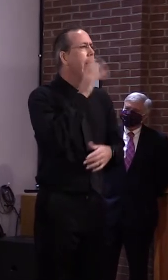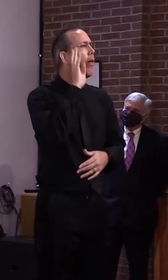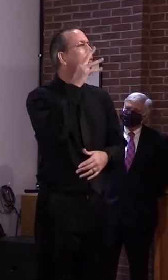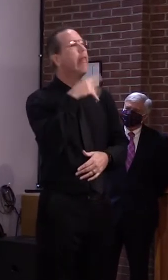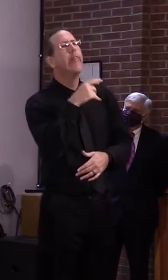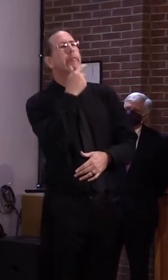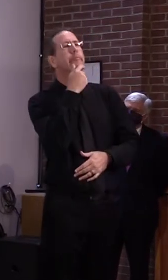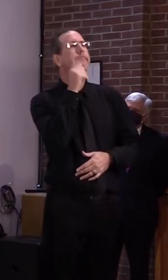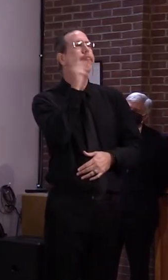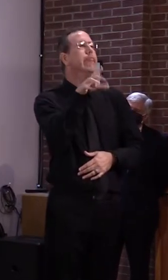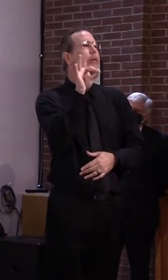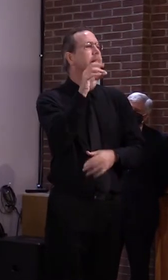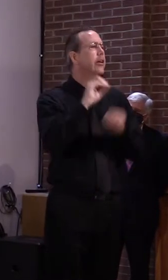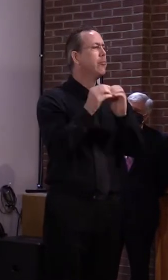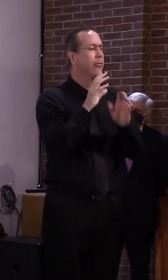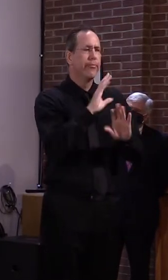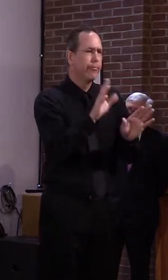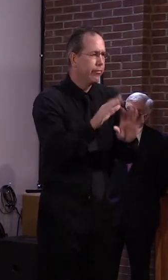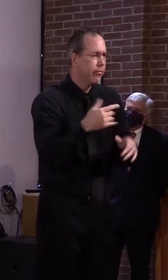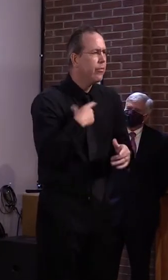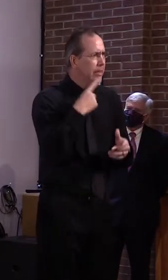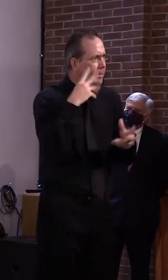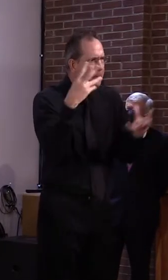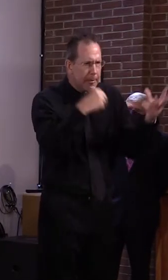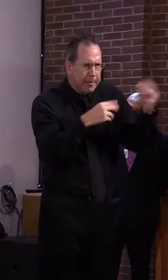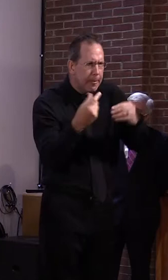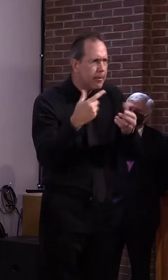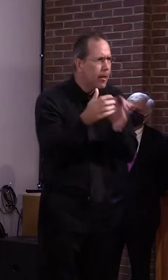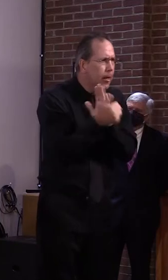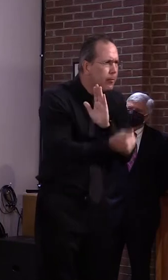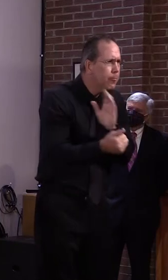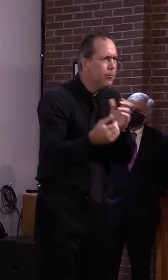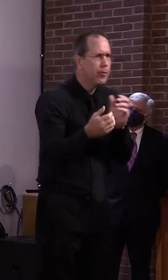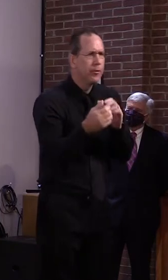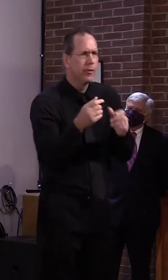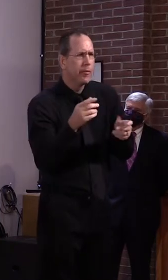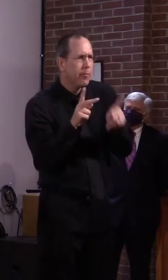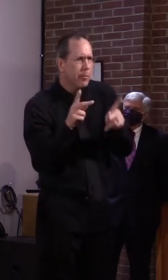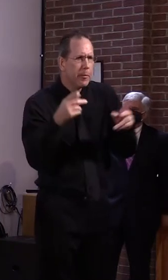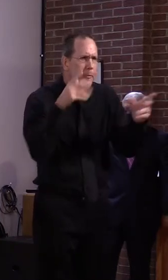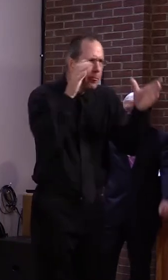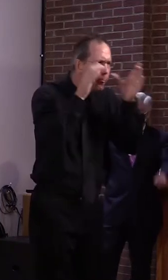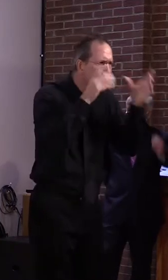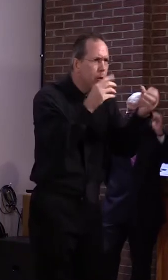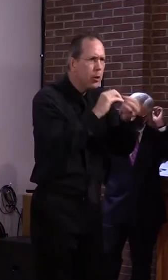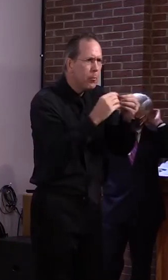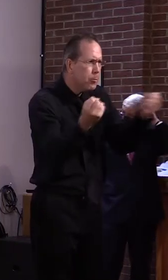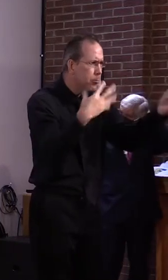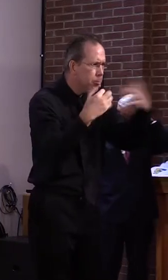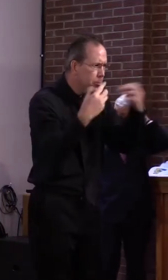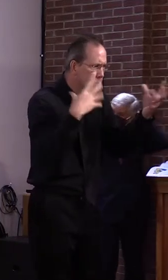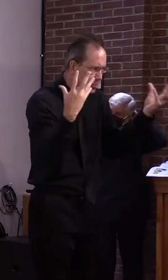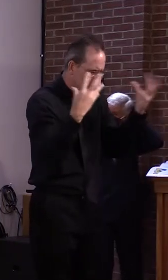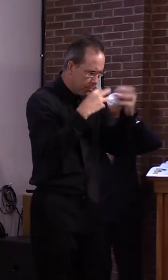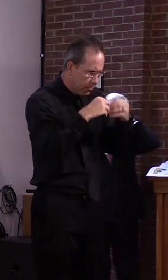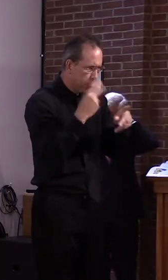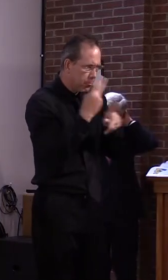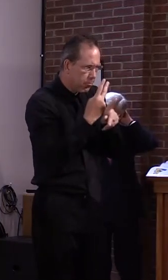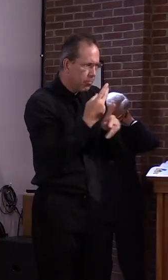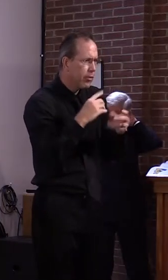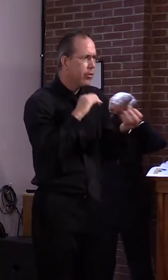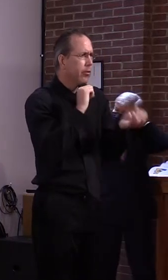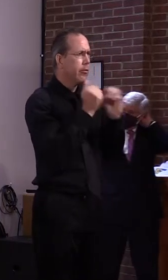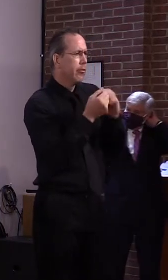that regard. But our modeling is based on an assumption of total population of employees and students. It does not